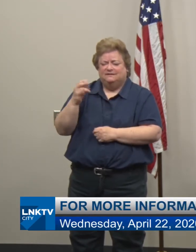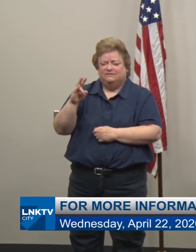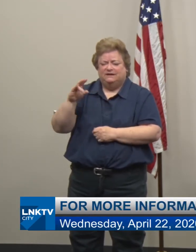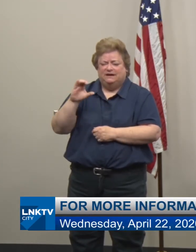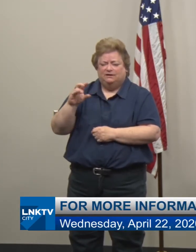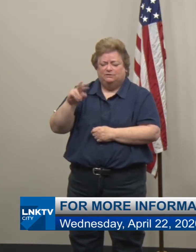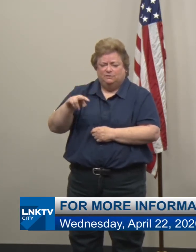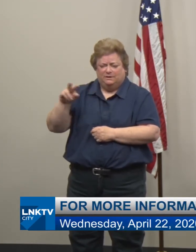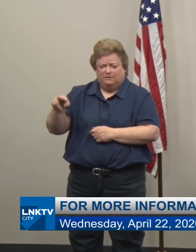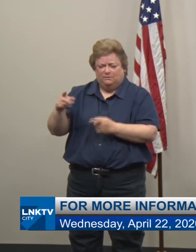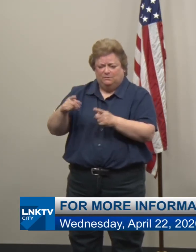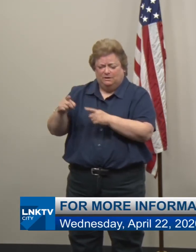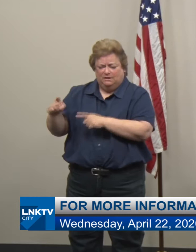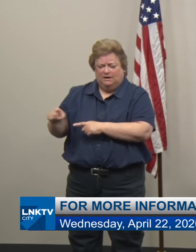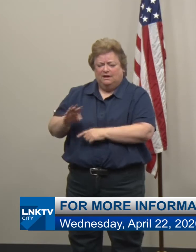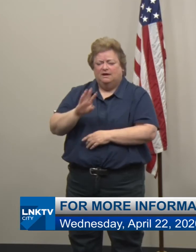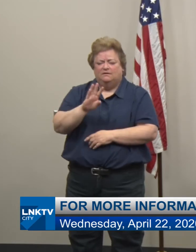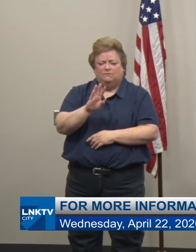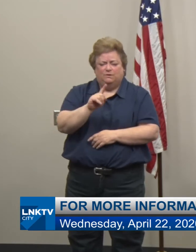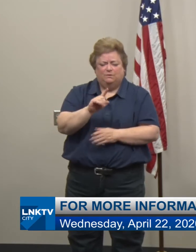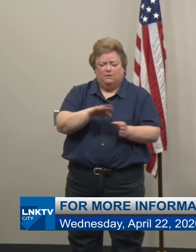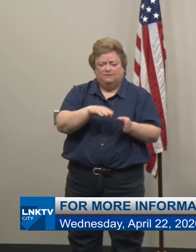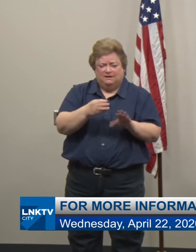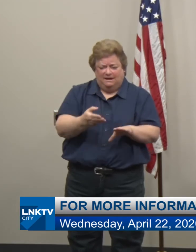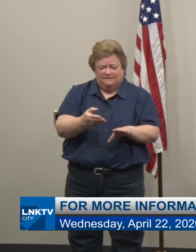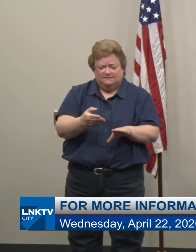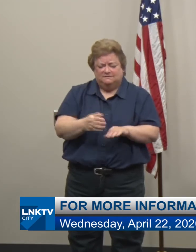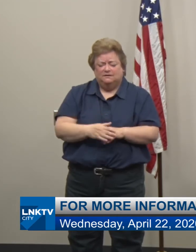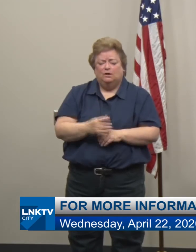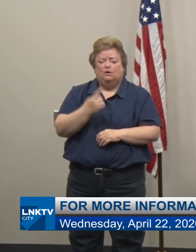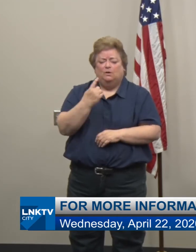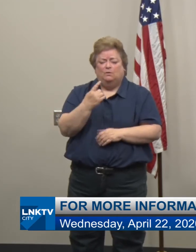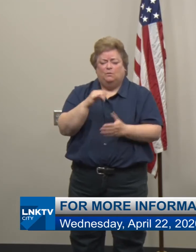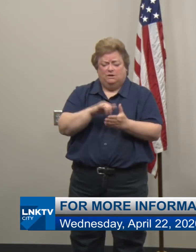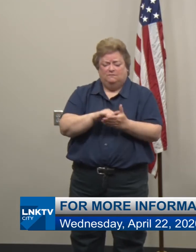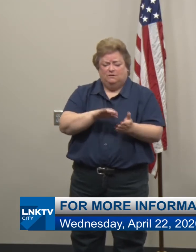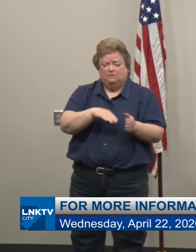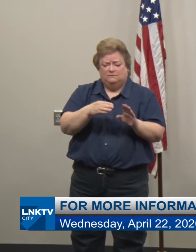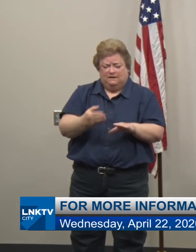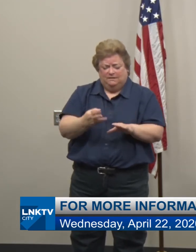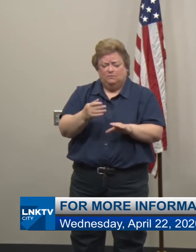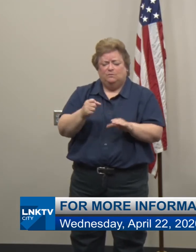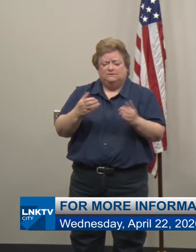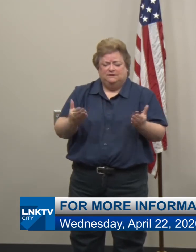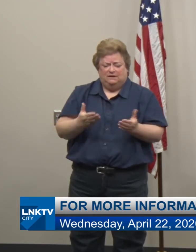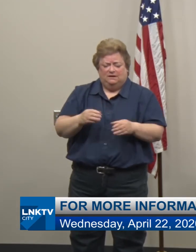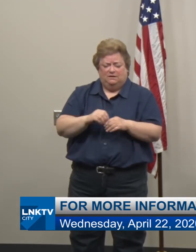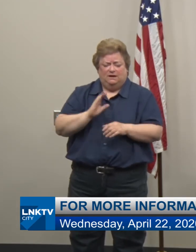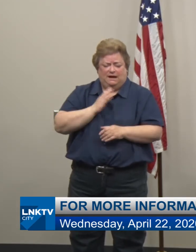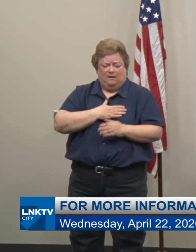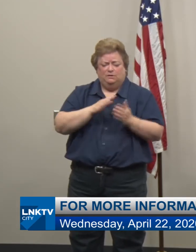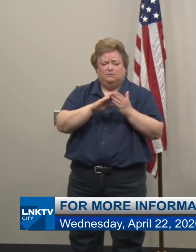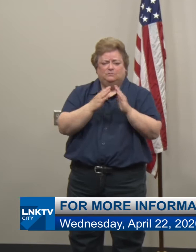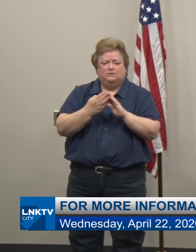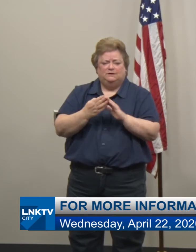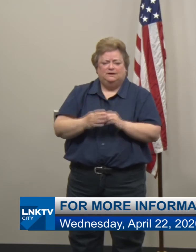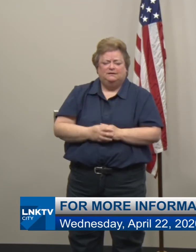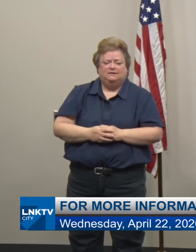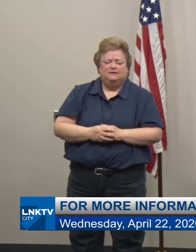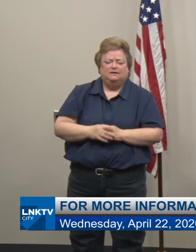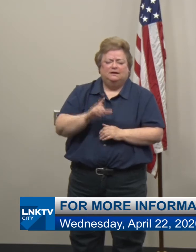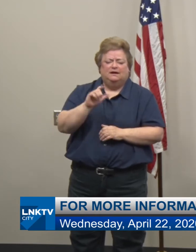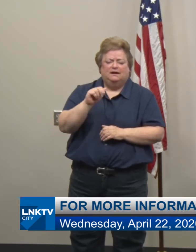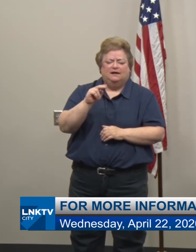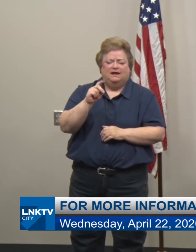cases and 41 deaths. Again, one of those was a death here in our community.